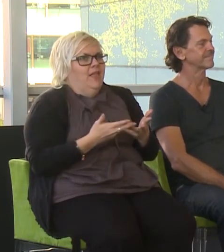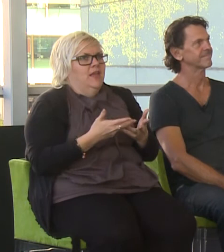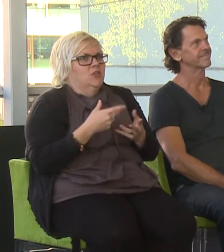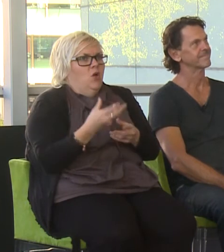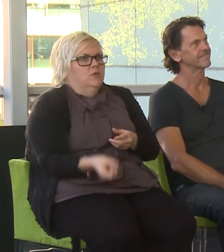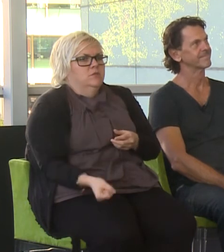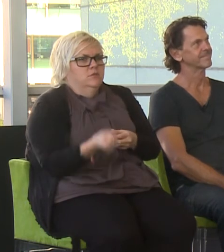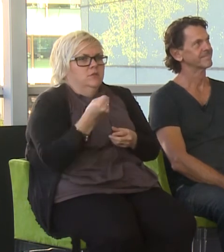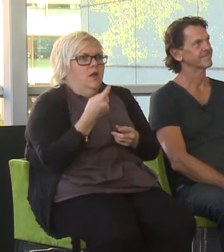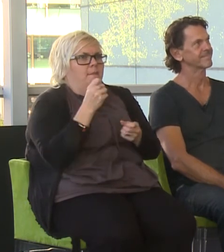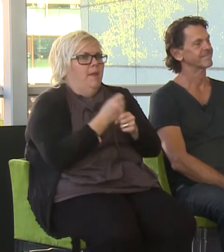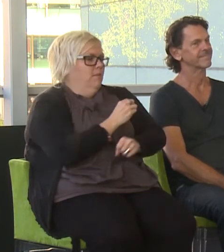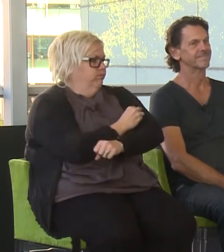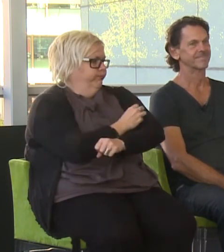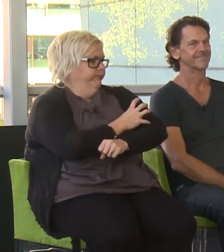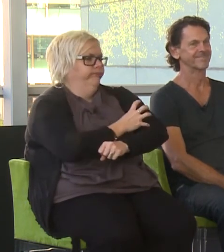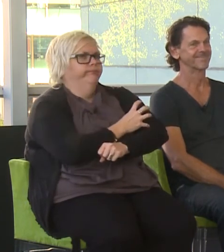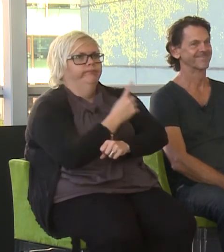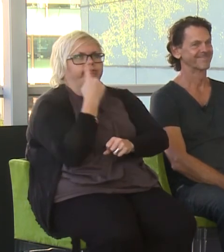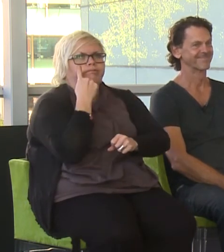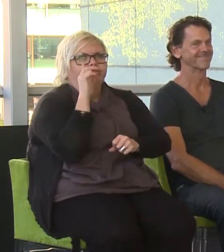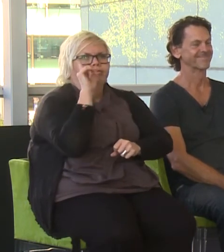lifting, it made his muscles flex impressively.